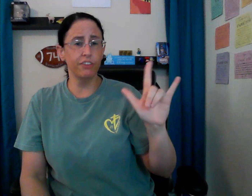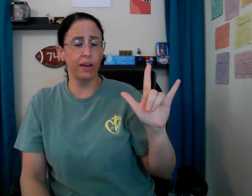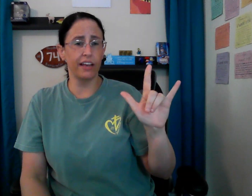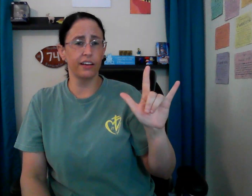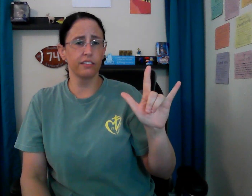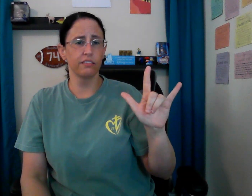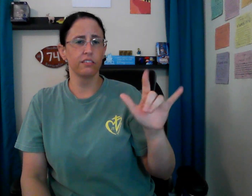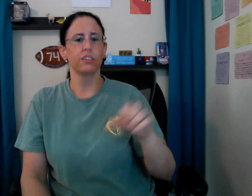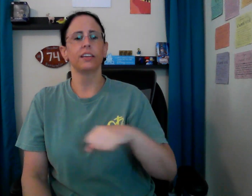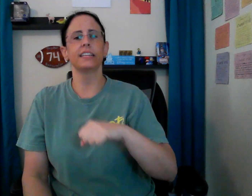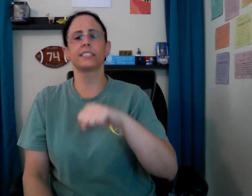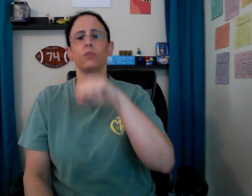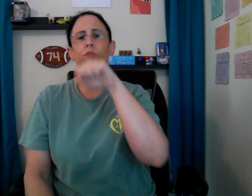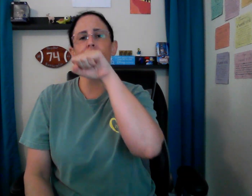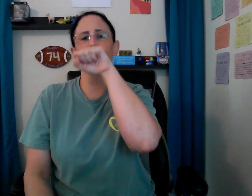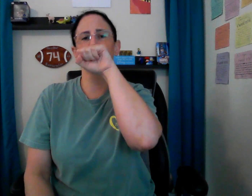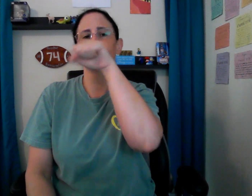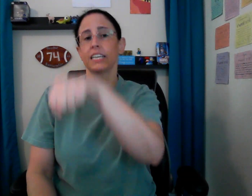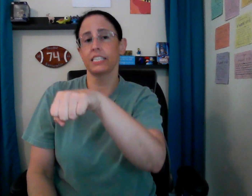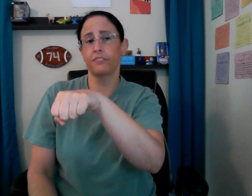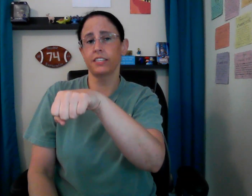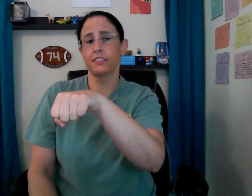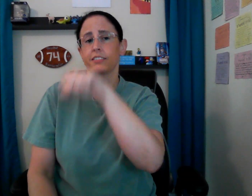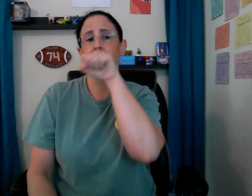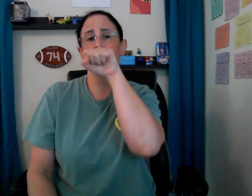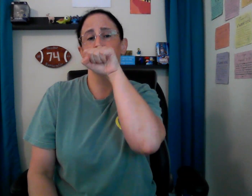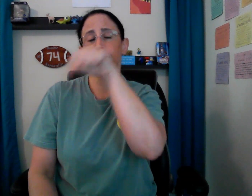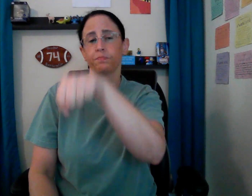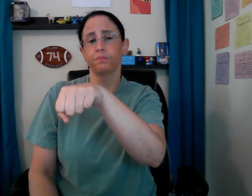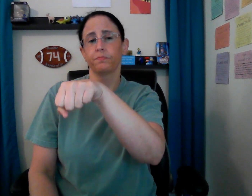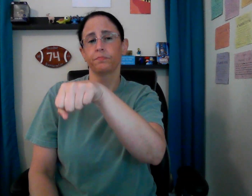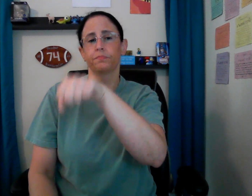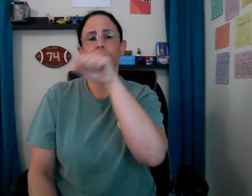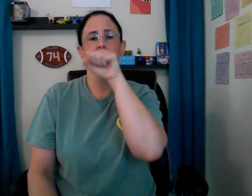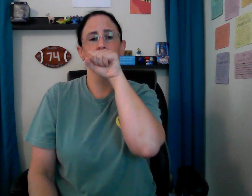you hand. Instead, we use kiss fist.